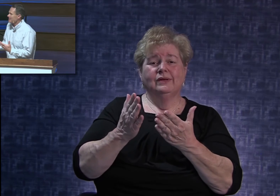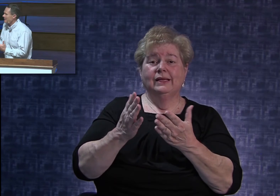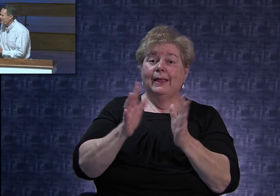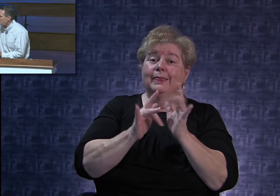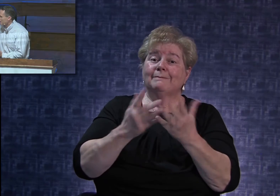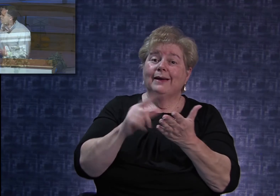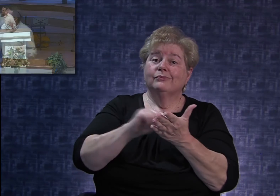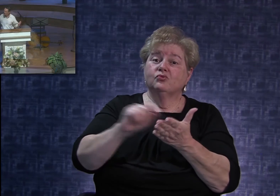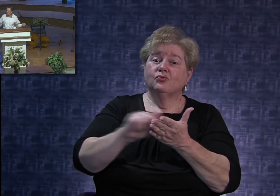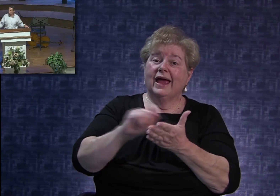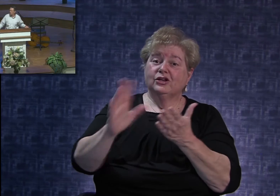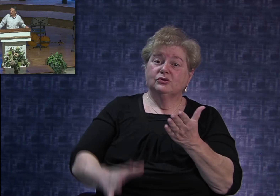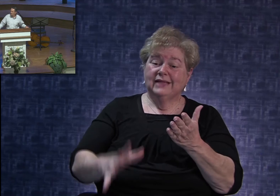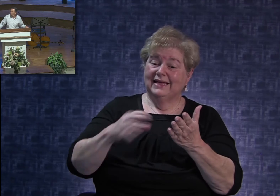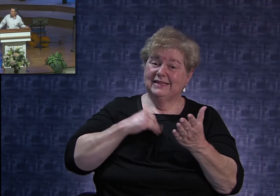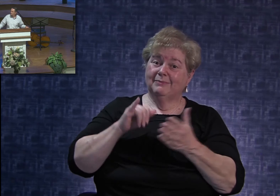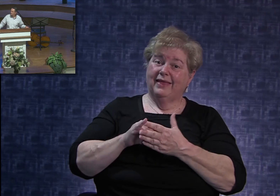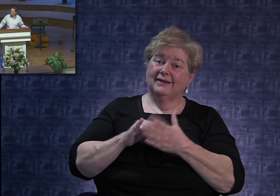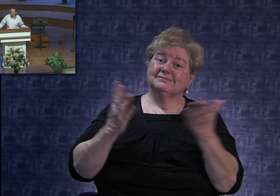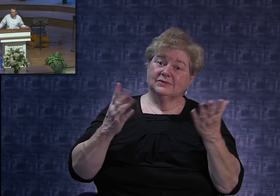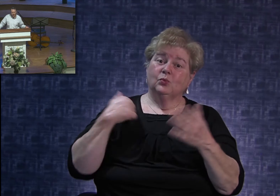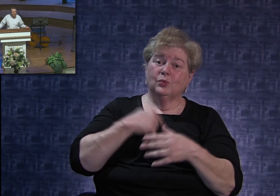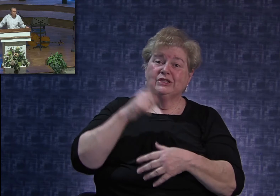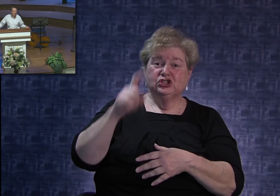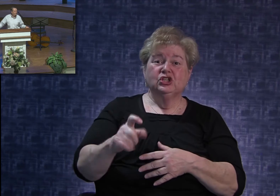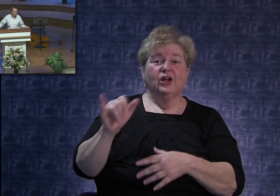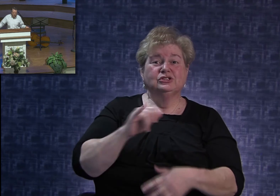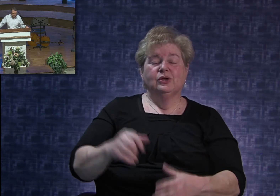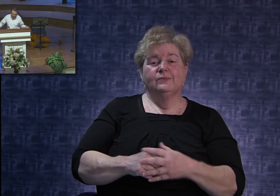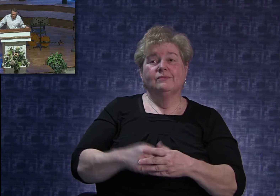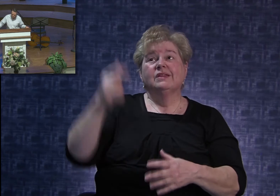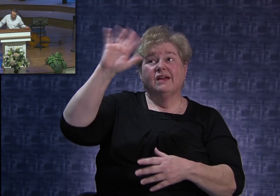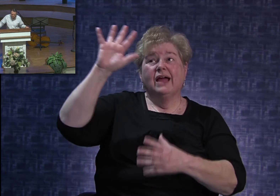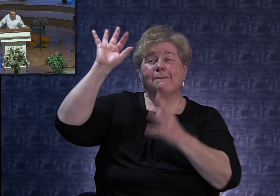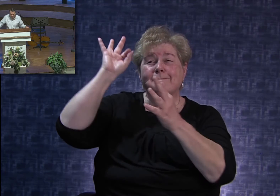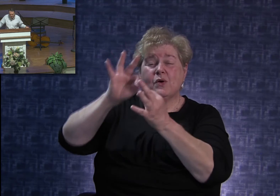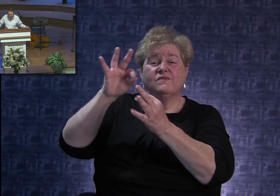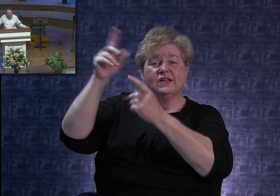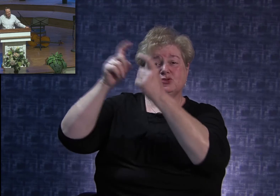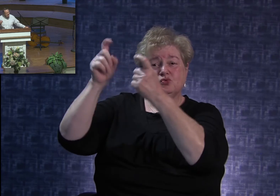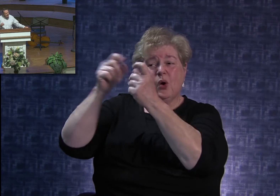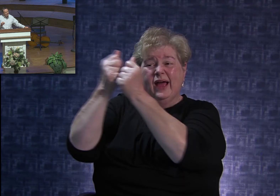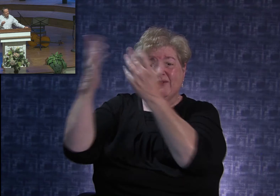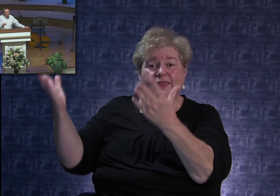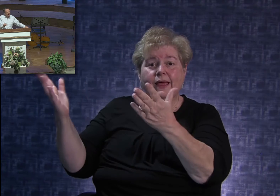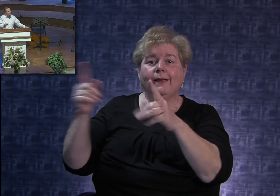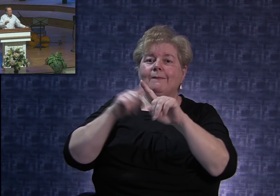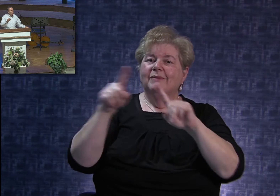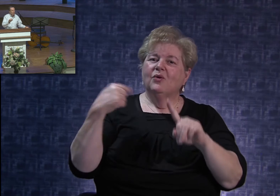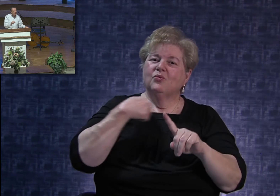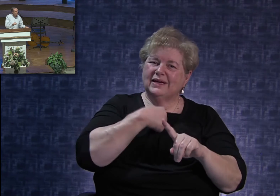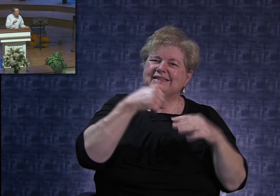this tension, and so should we. God is sovereign in the affairs of men, but it does not negate the